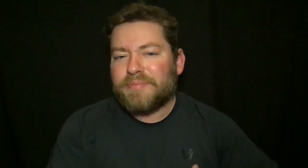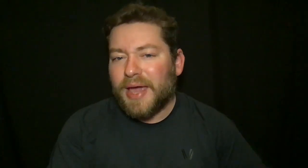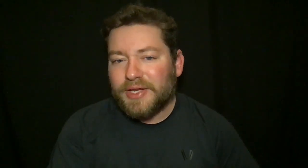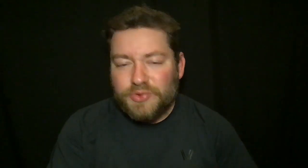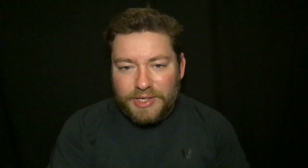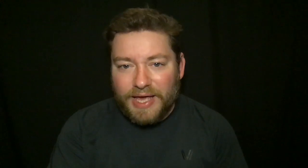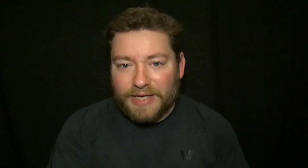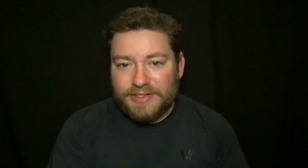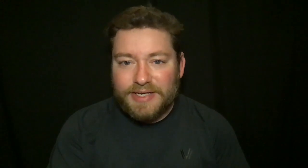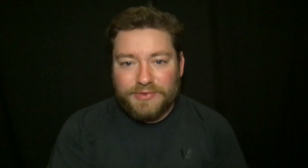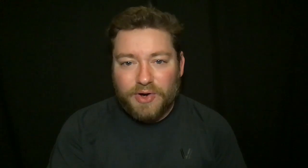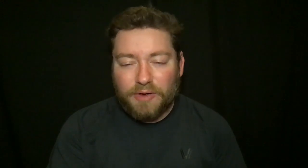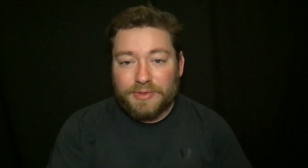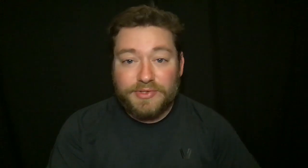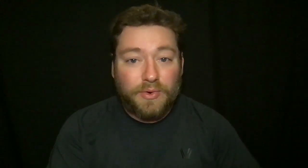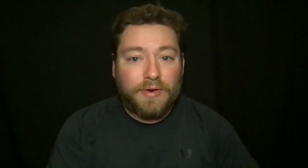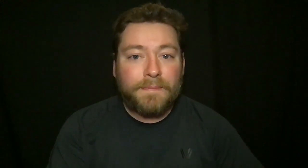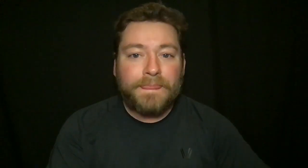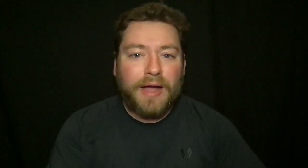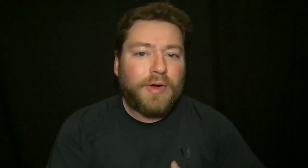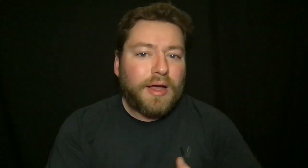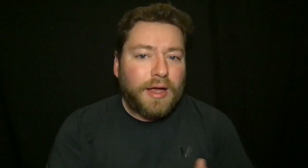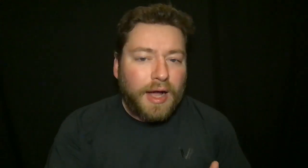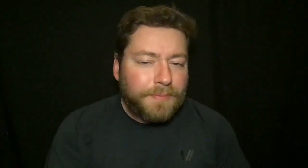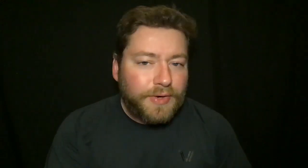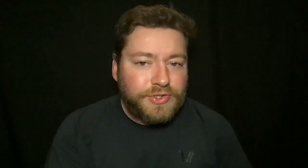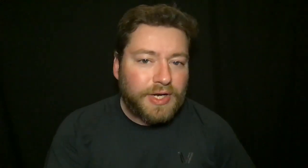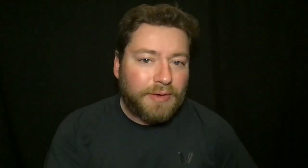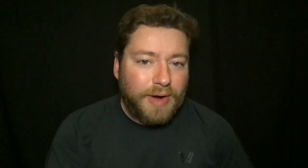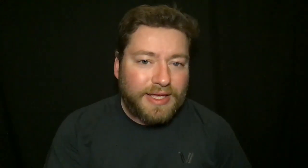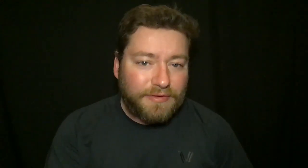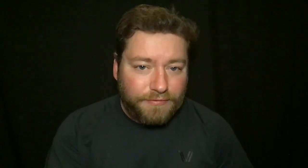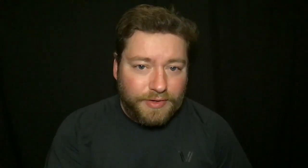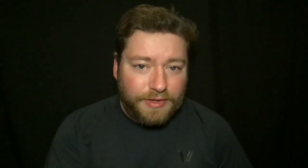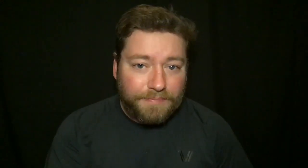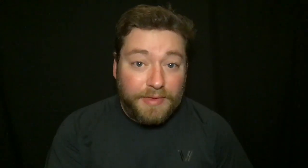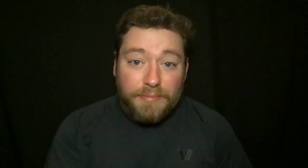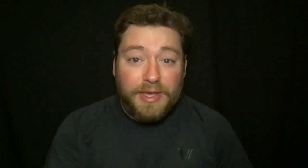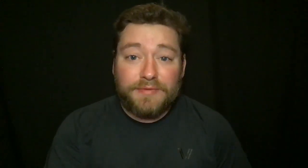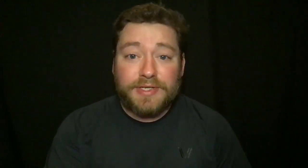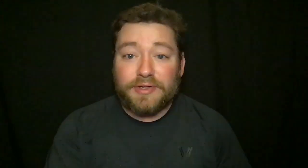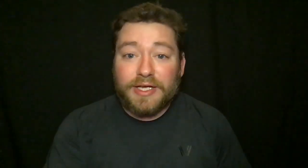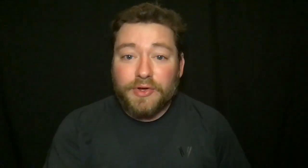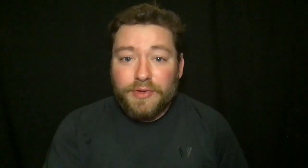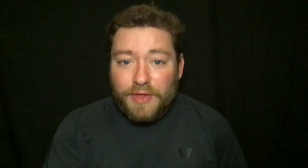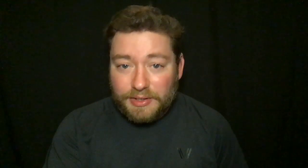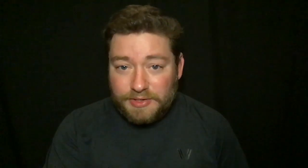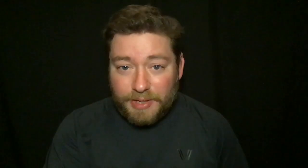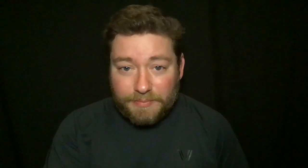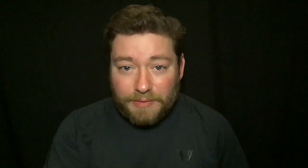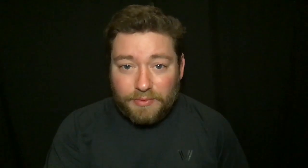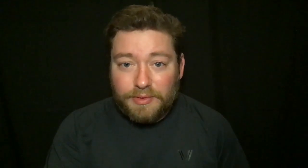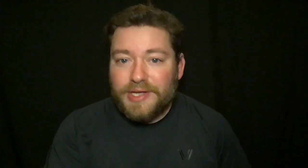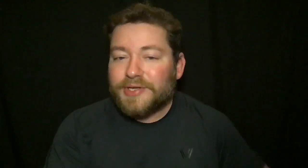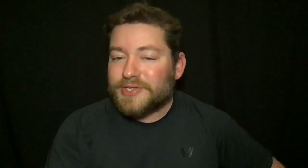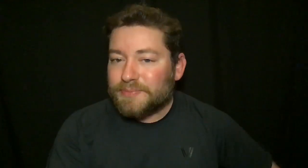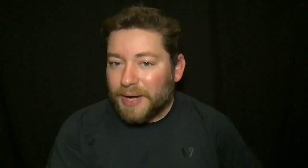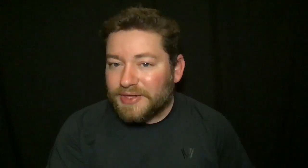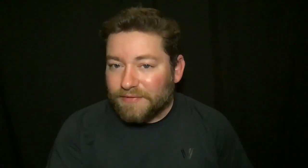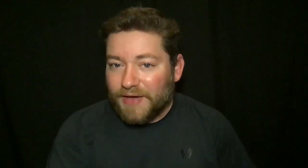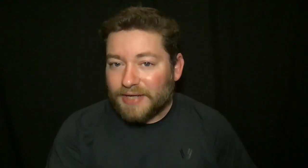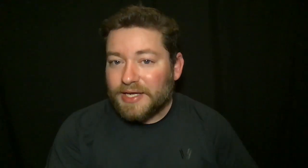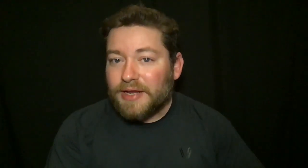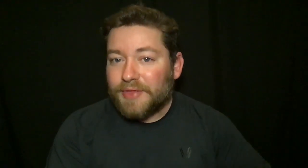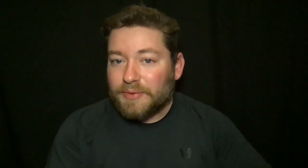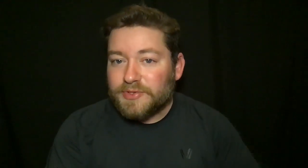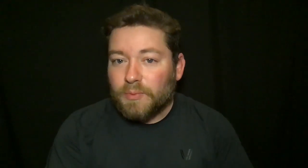like how the Patriot Act sounds harmless, or how Operation Iraqi Freedom may have sounded like a good thing to many people,